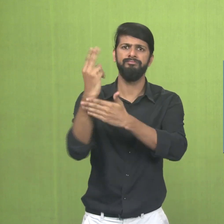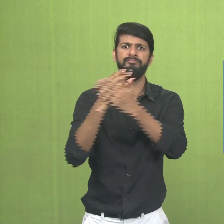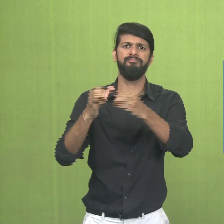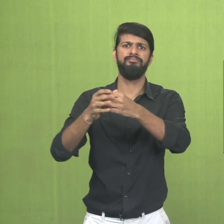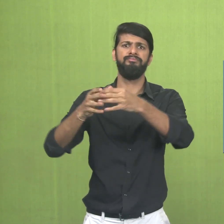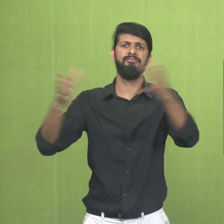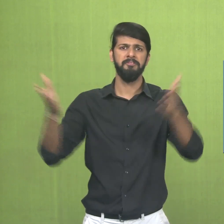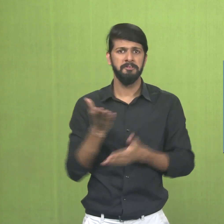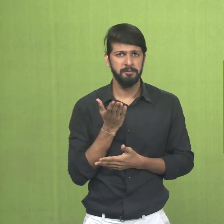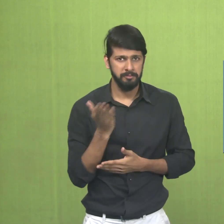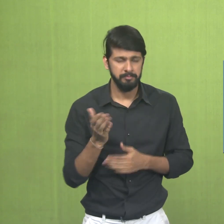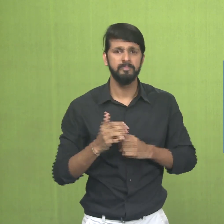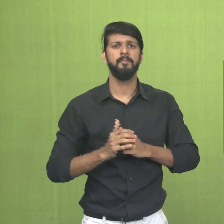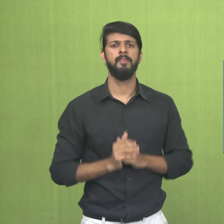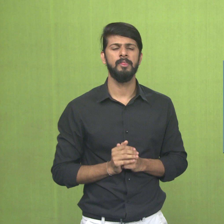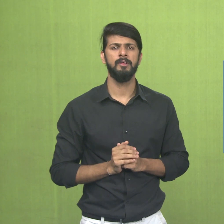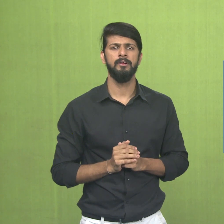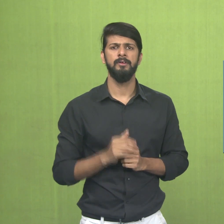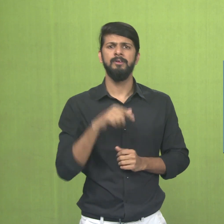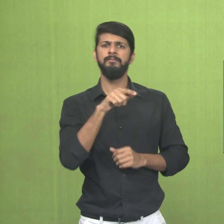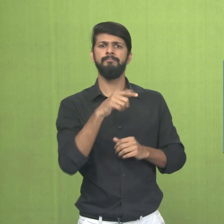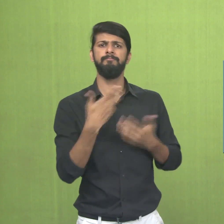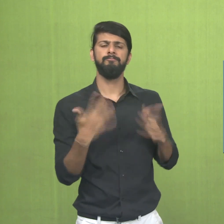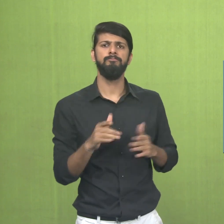consistent encouragement that the Bengal school developed.